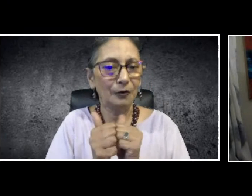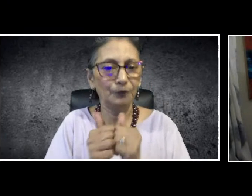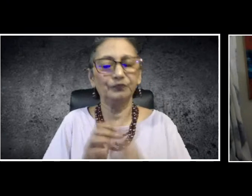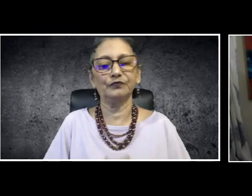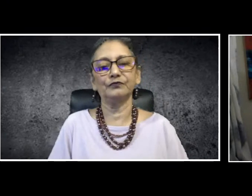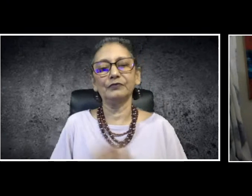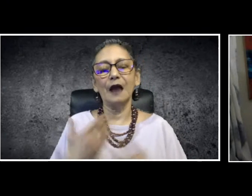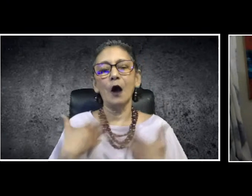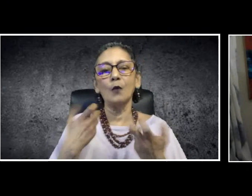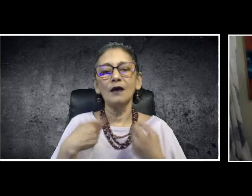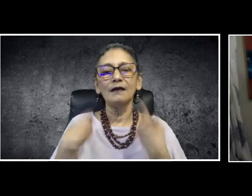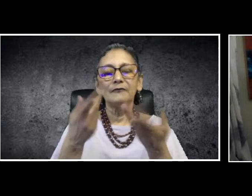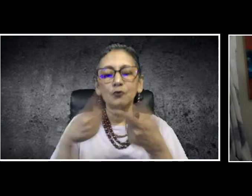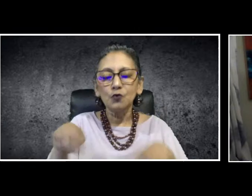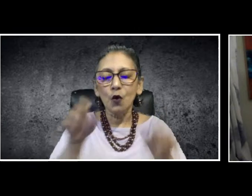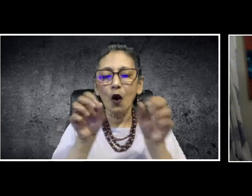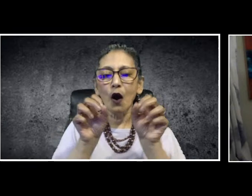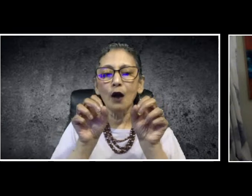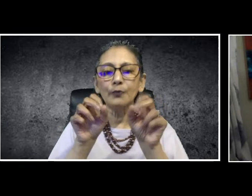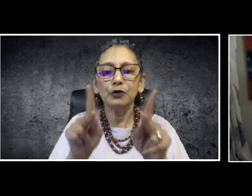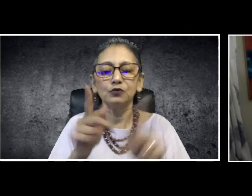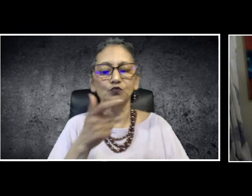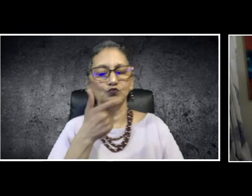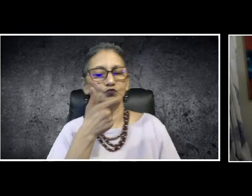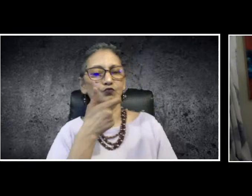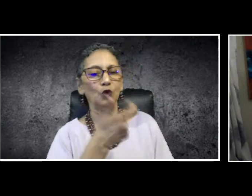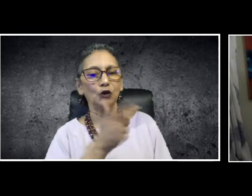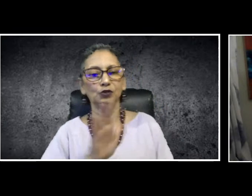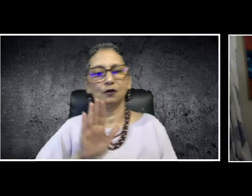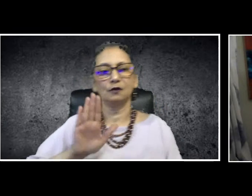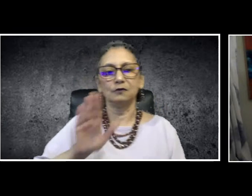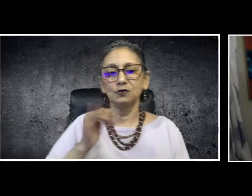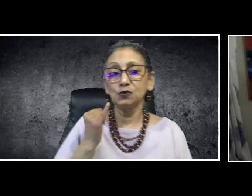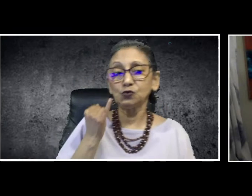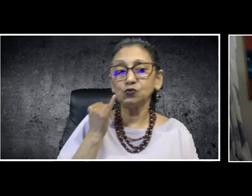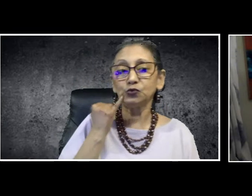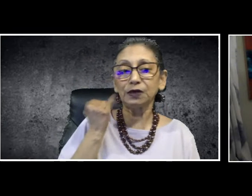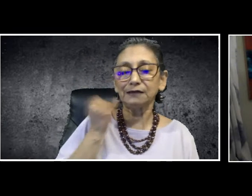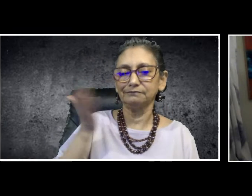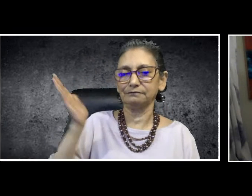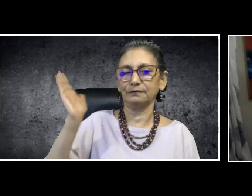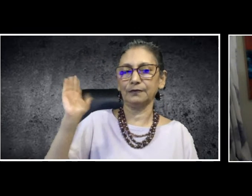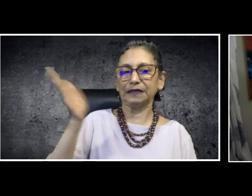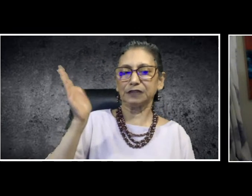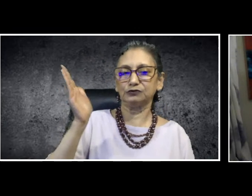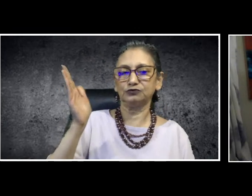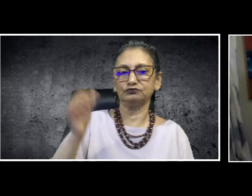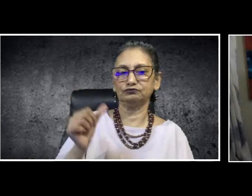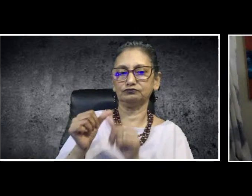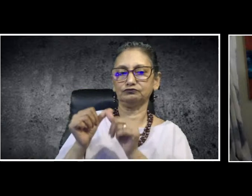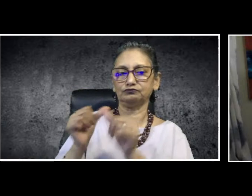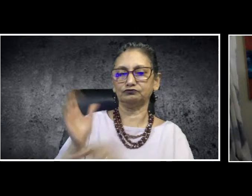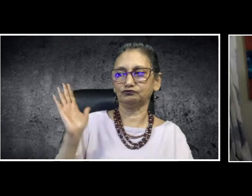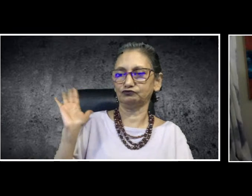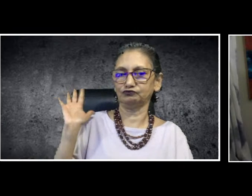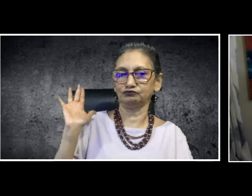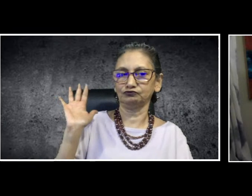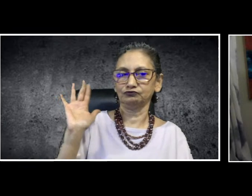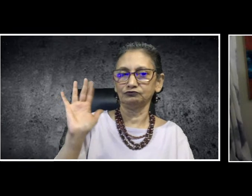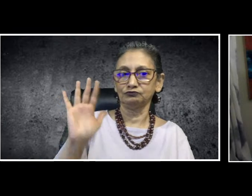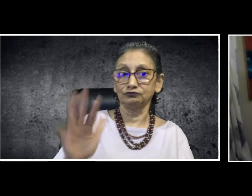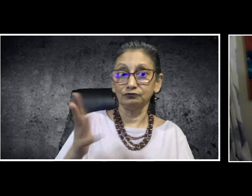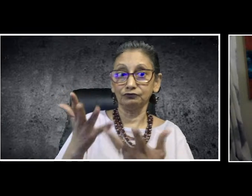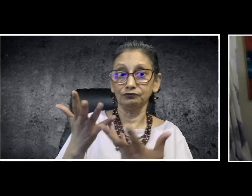rules and determine how we're going to proceed this evening. We'd like to give you all an opportunity to watch